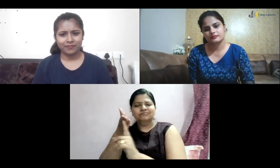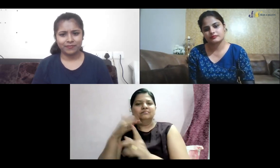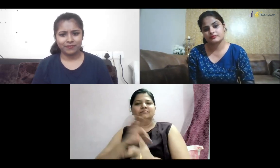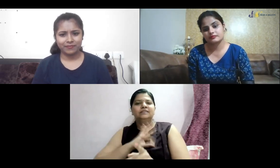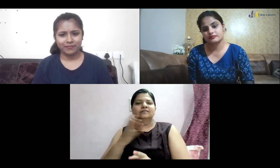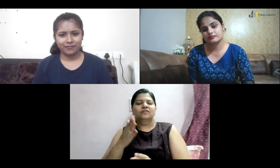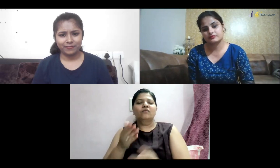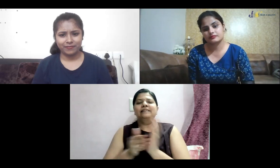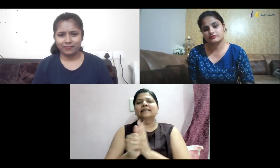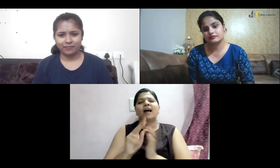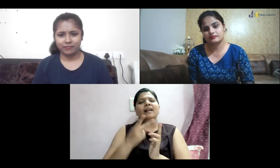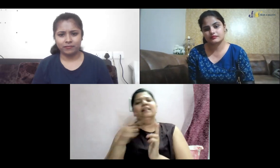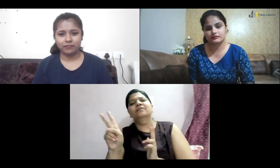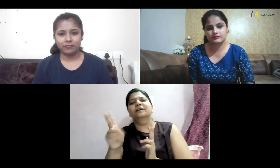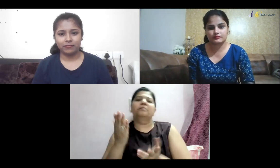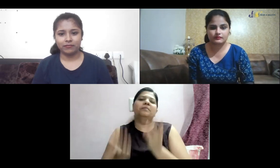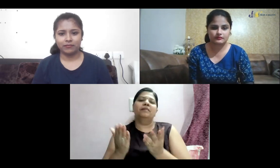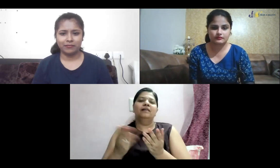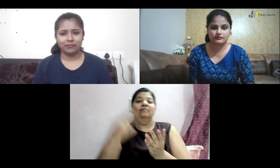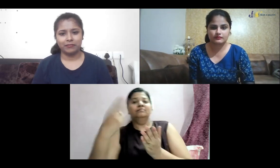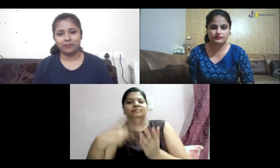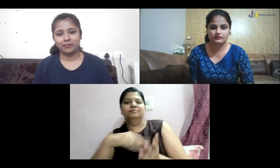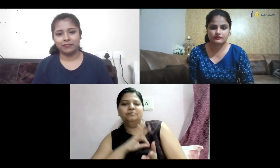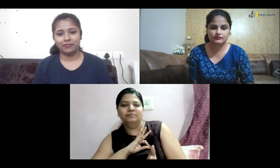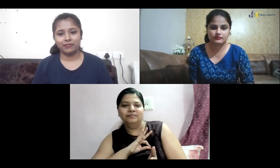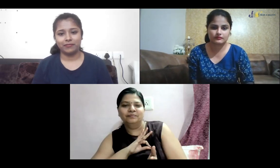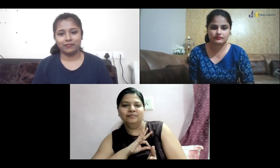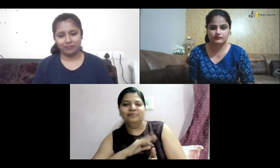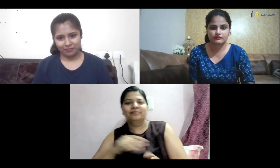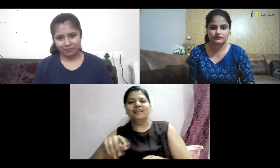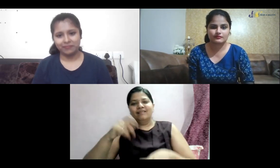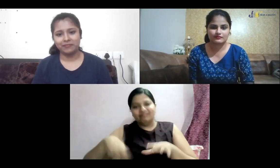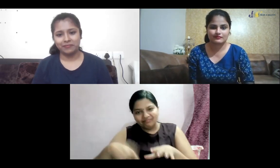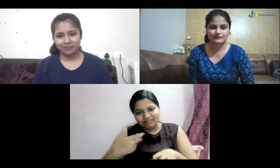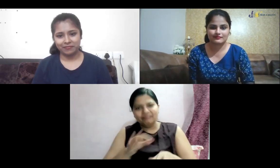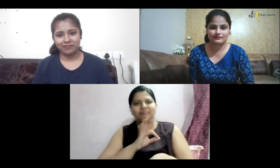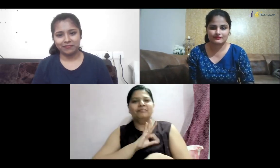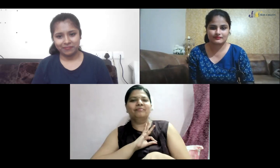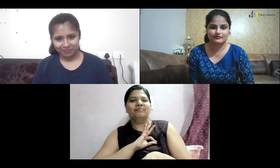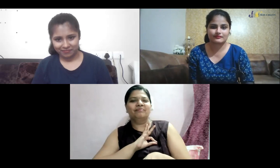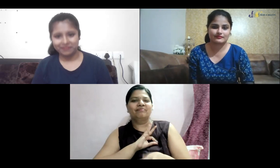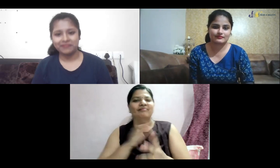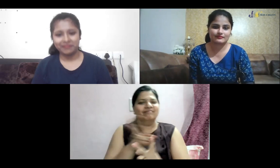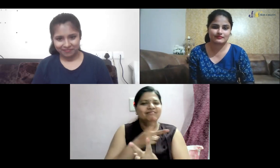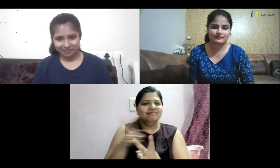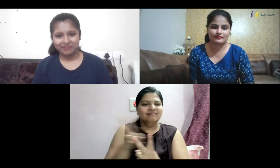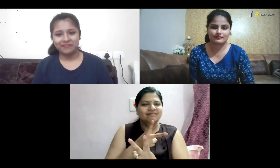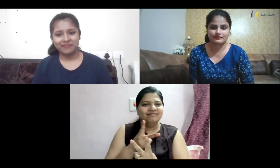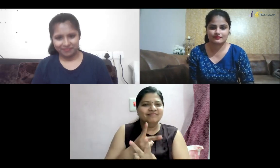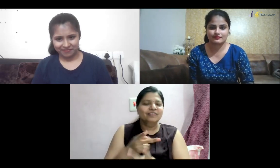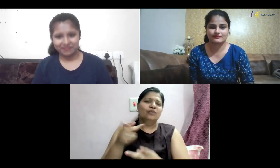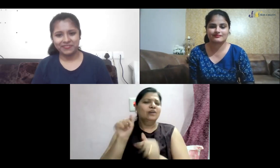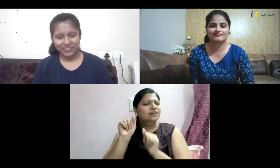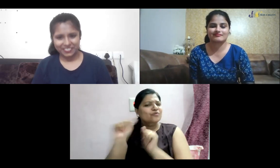If there are people who see that the teachers isn't skilled one, or maybe they are